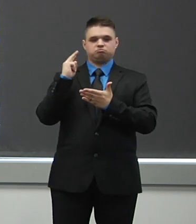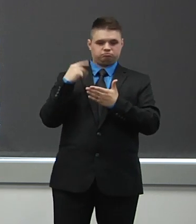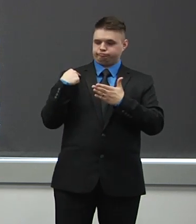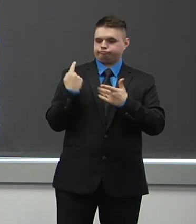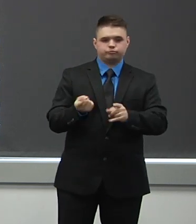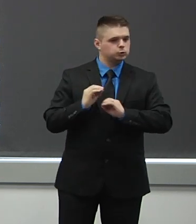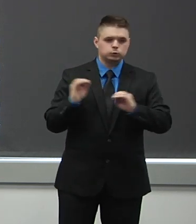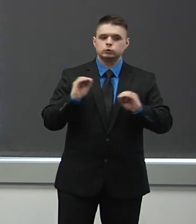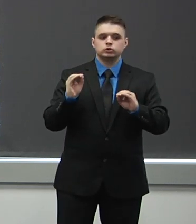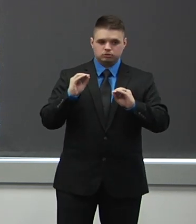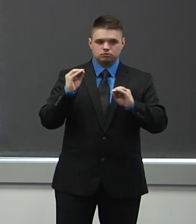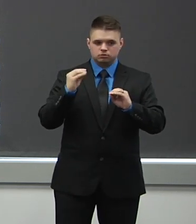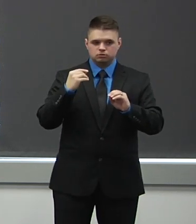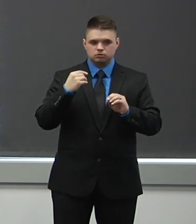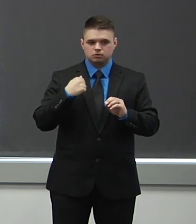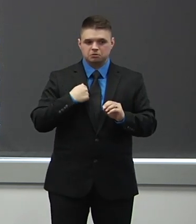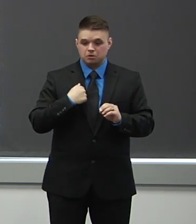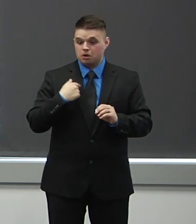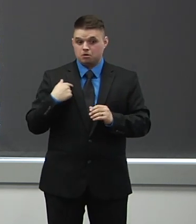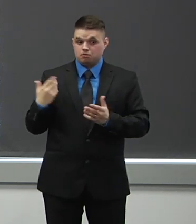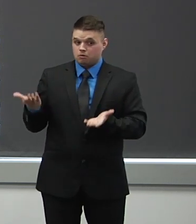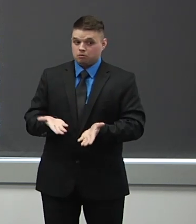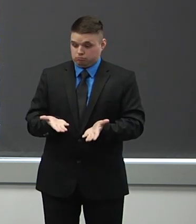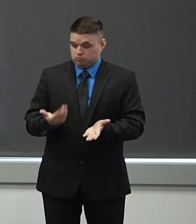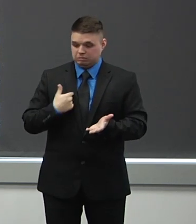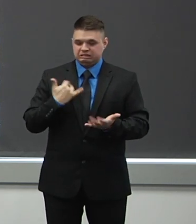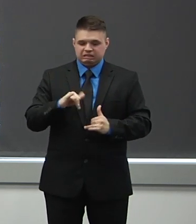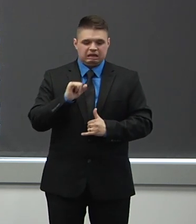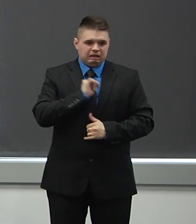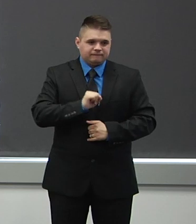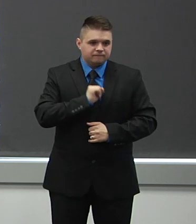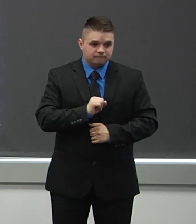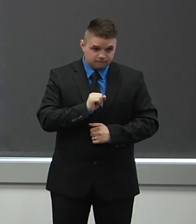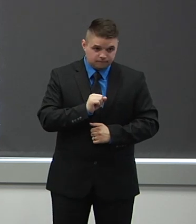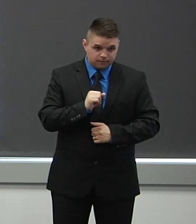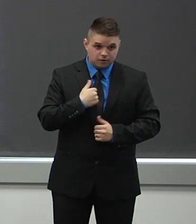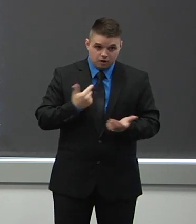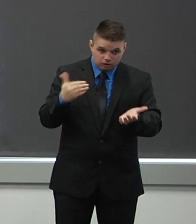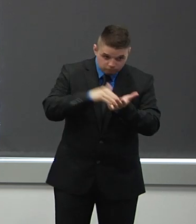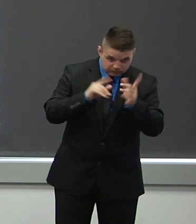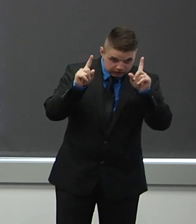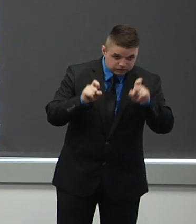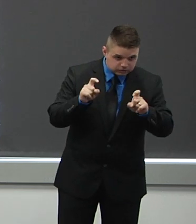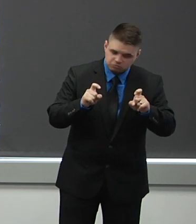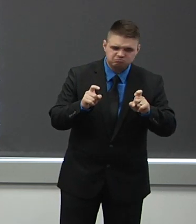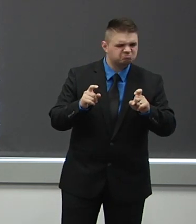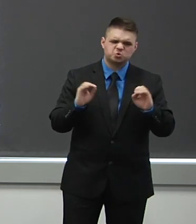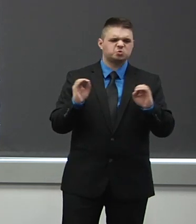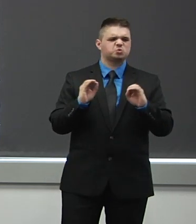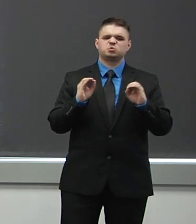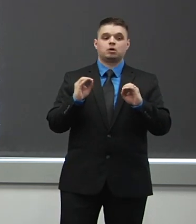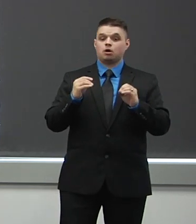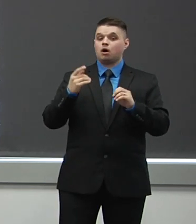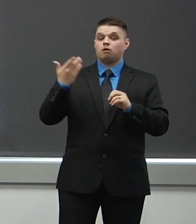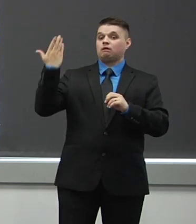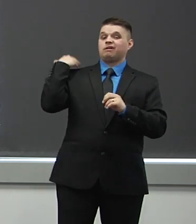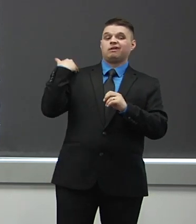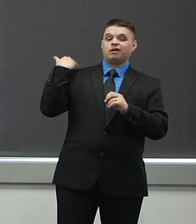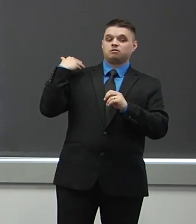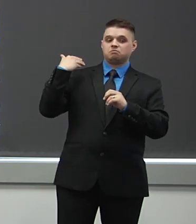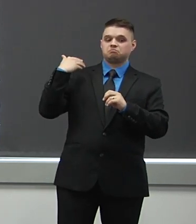can see that I'm still coughing. And I have not been retested. My last test was negative. I'm in really good